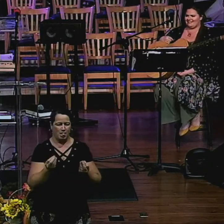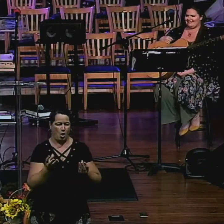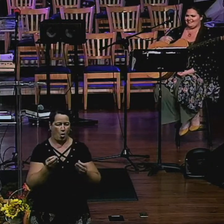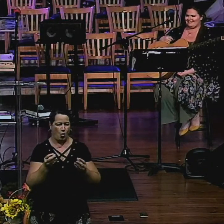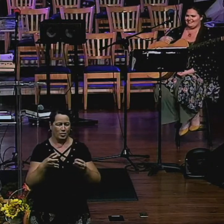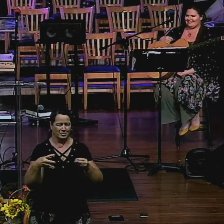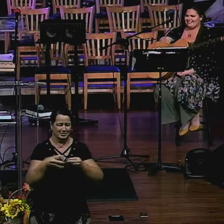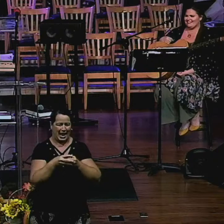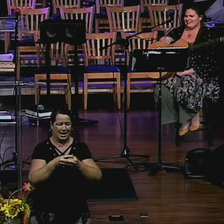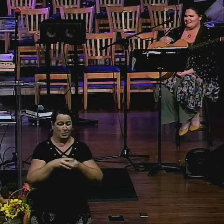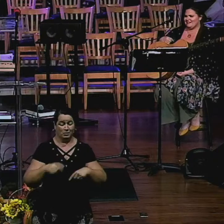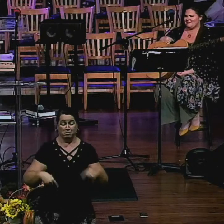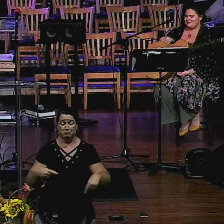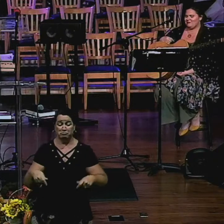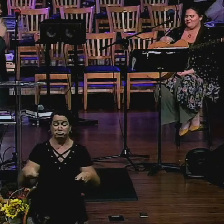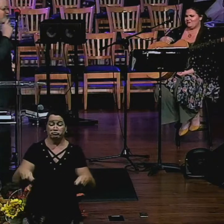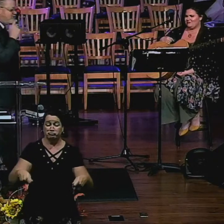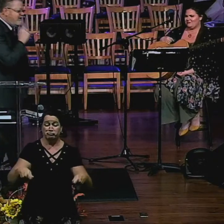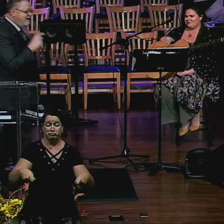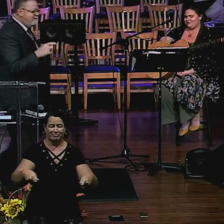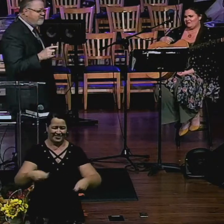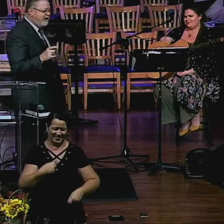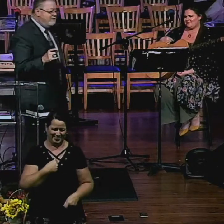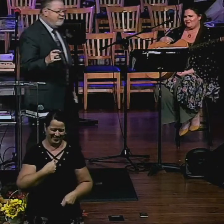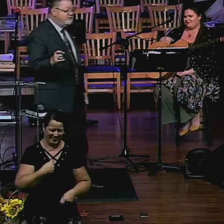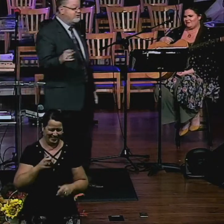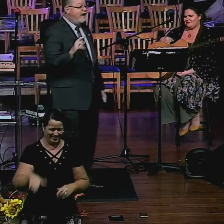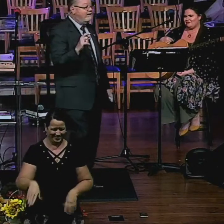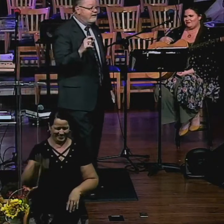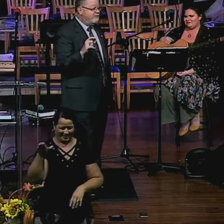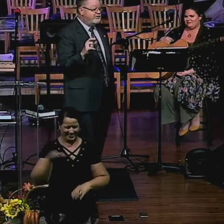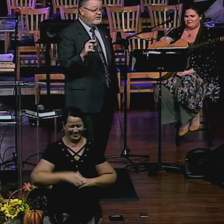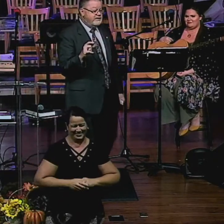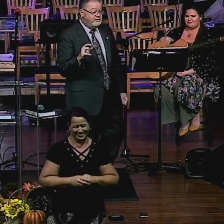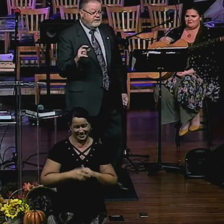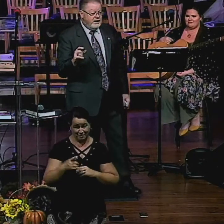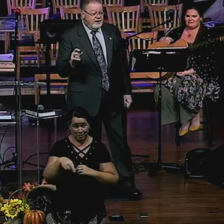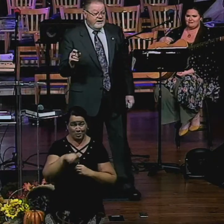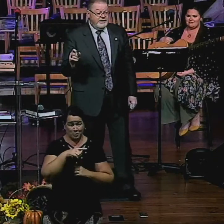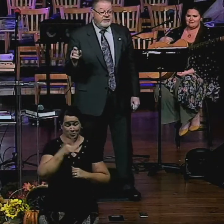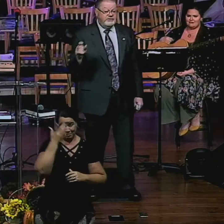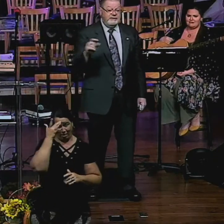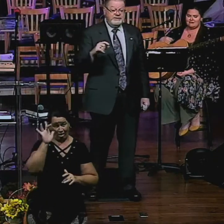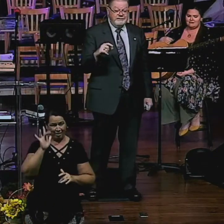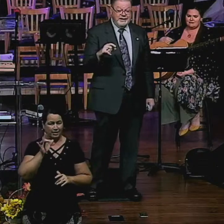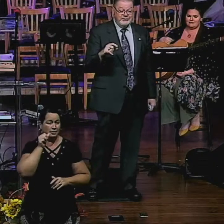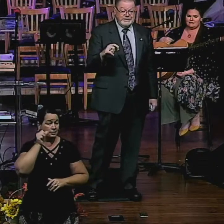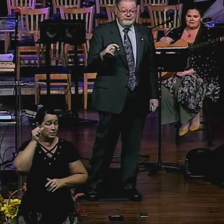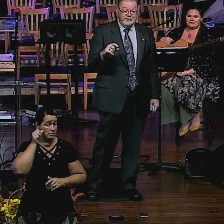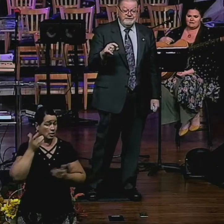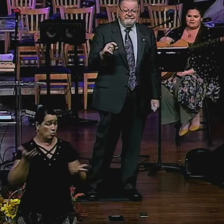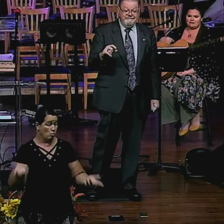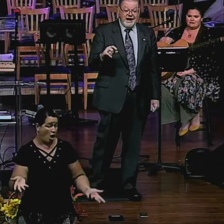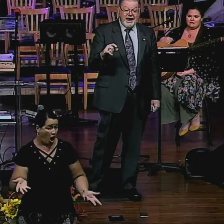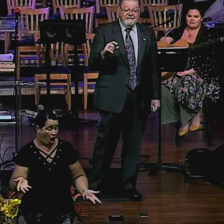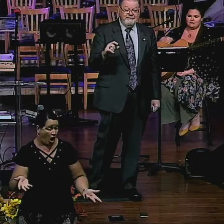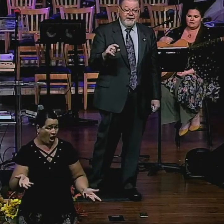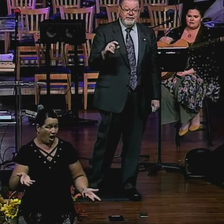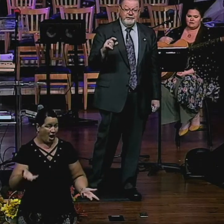through the neighborhoods. But if for those scholarly Christians out there, yesterday was something else. It